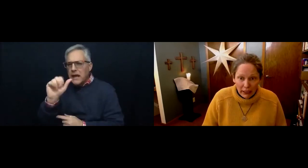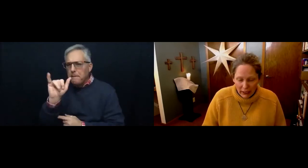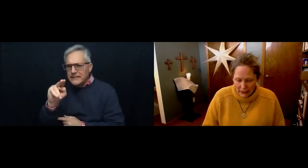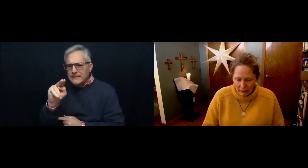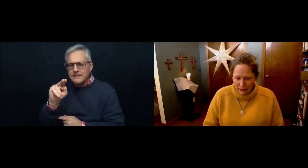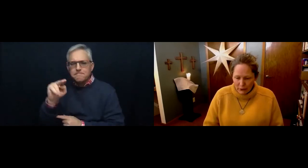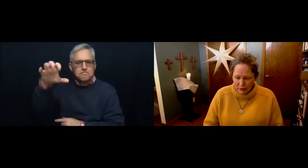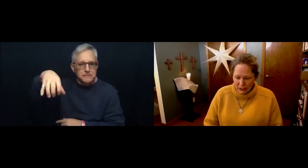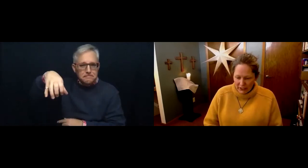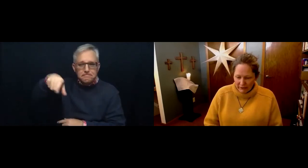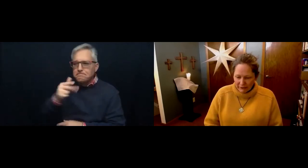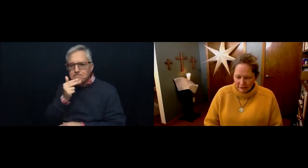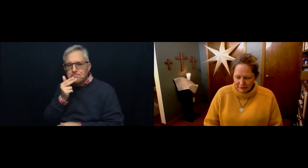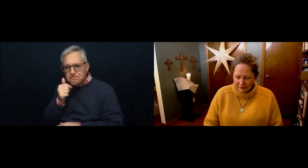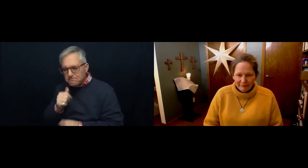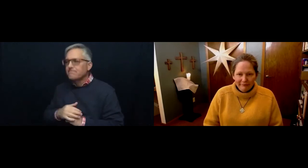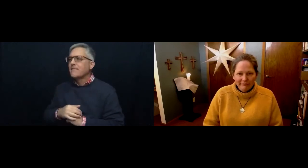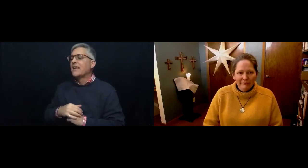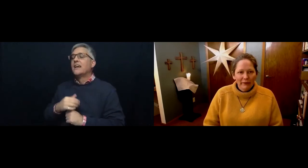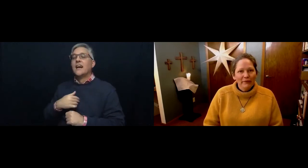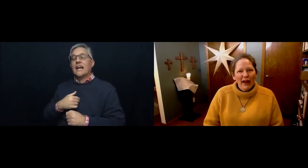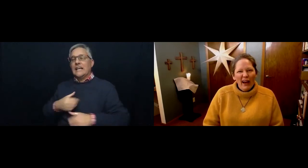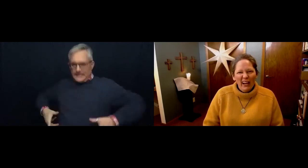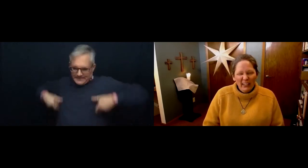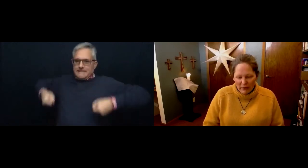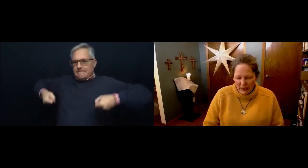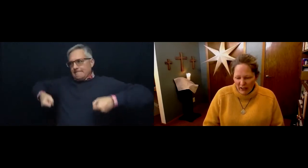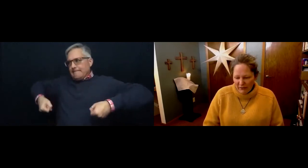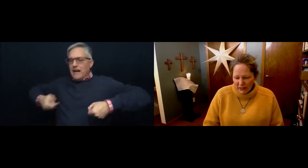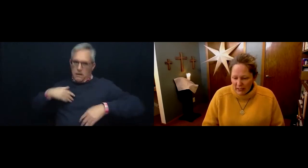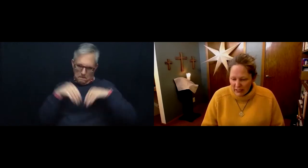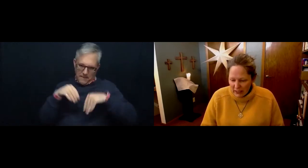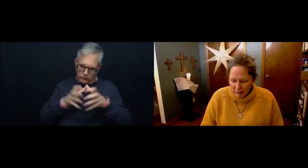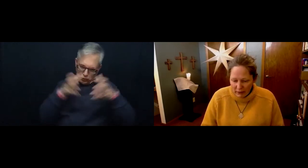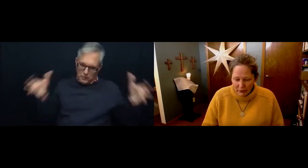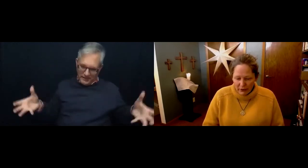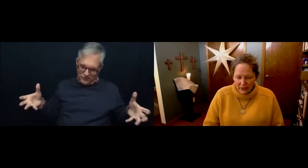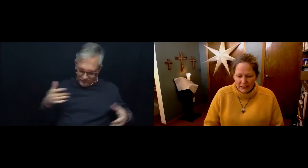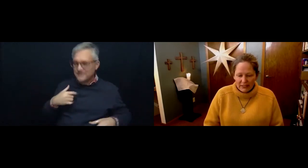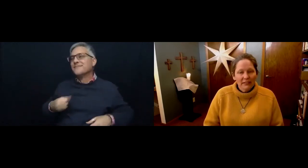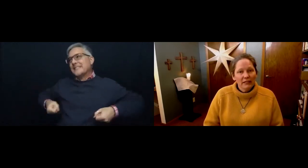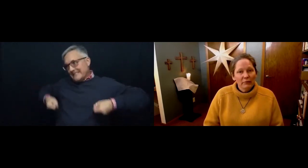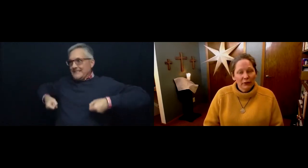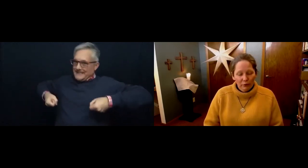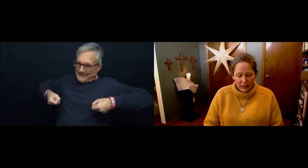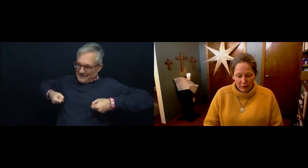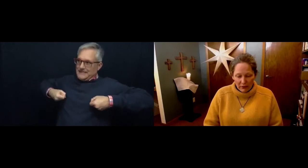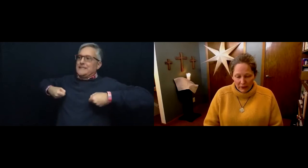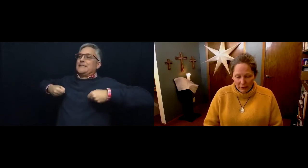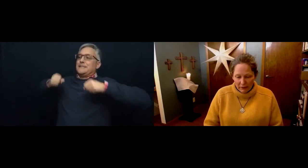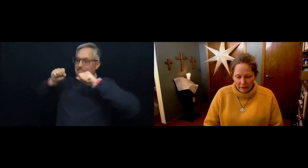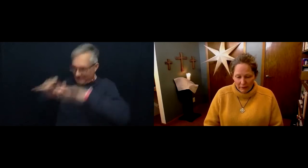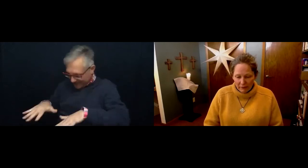many bags. I brought too much stuff. But I got out my coffee and my books and my